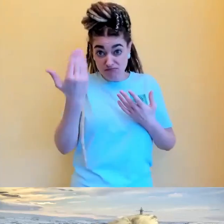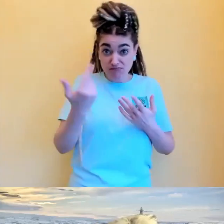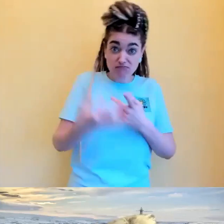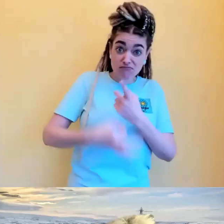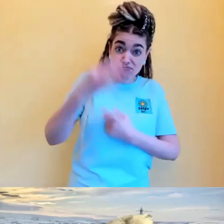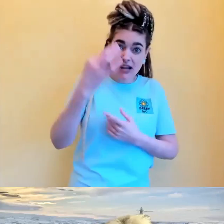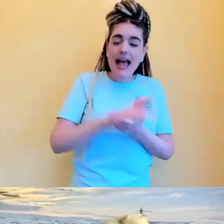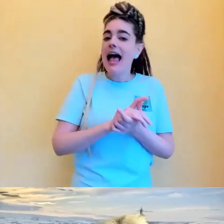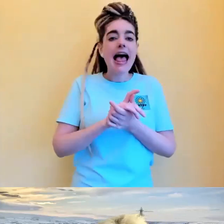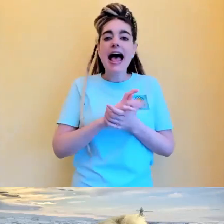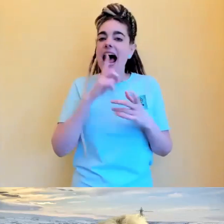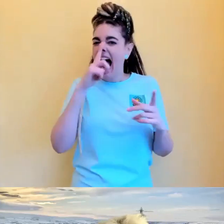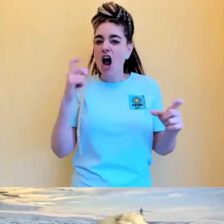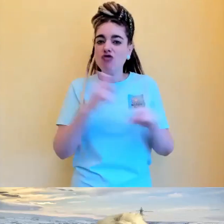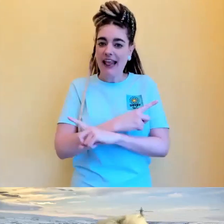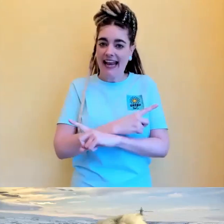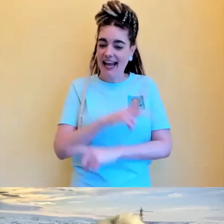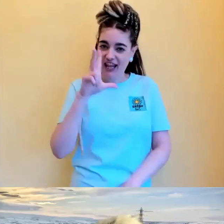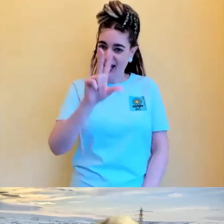Ironically, no.